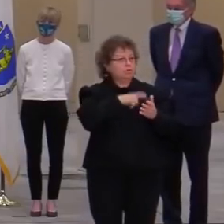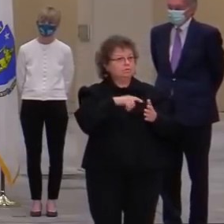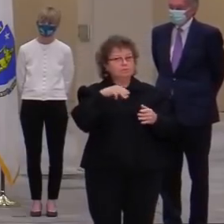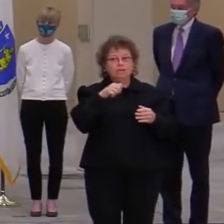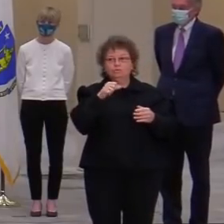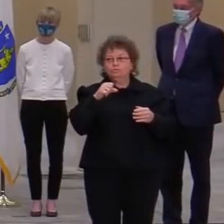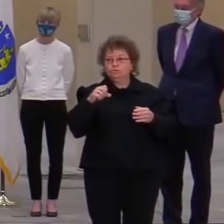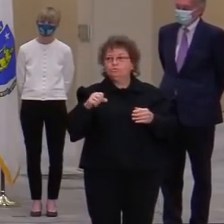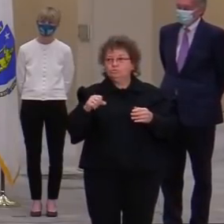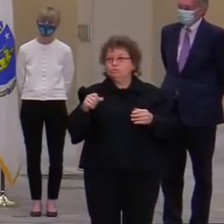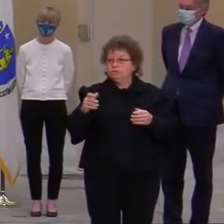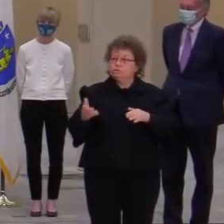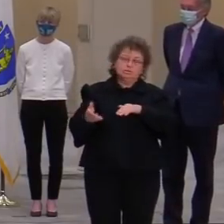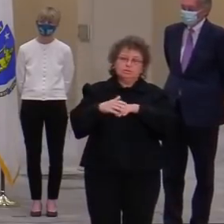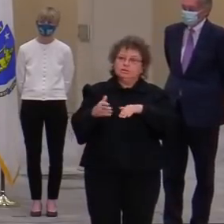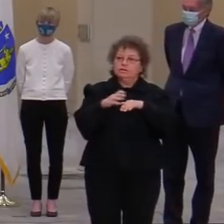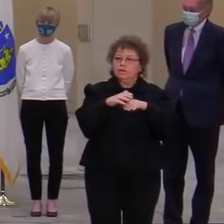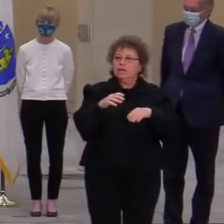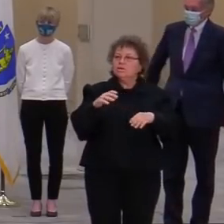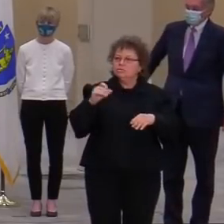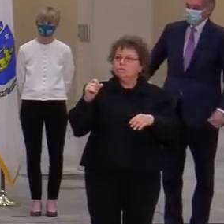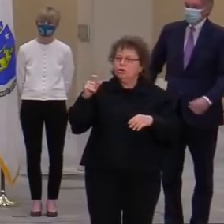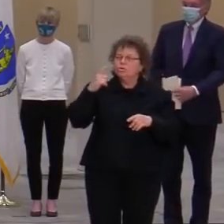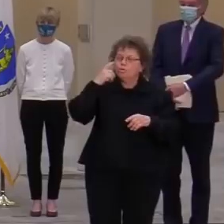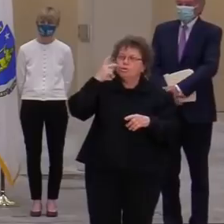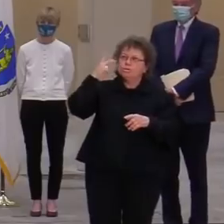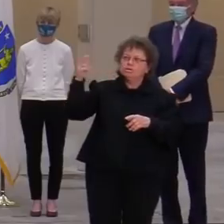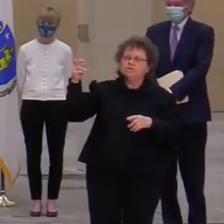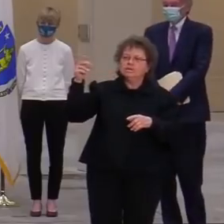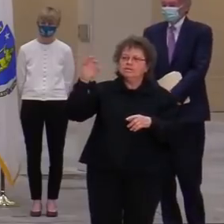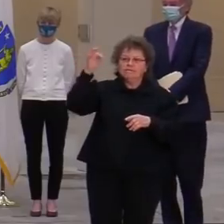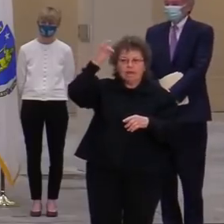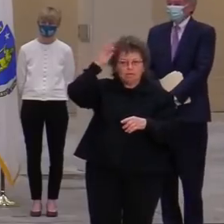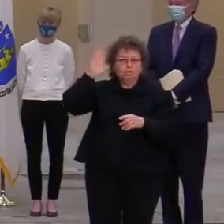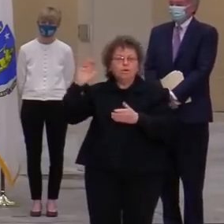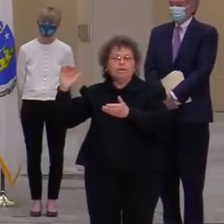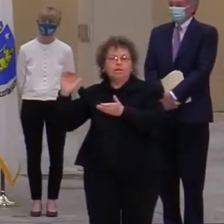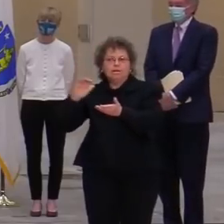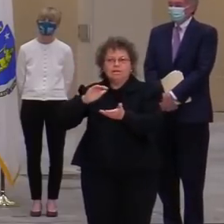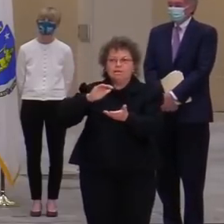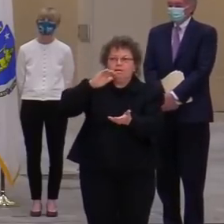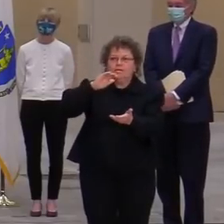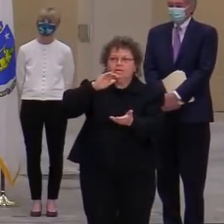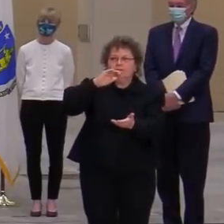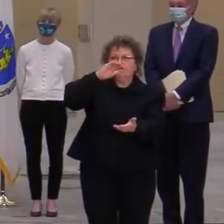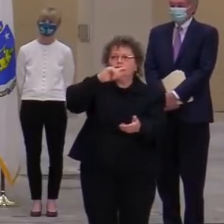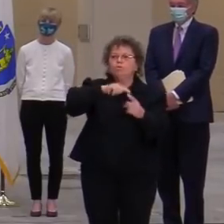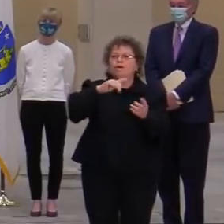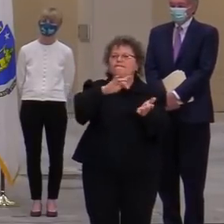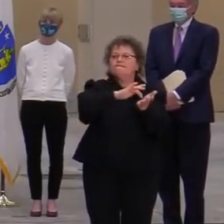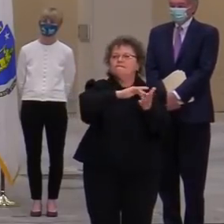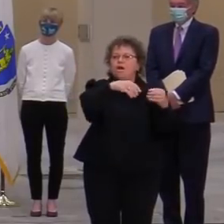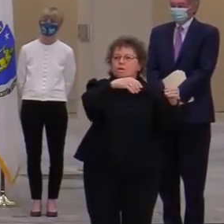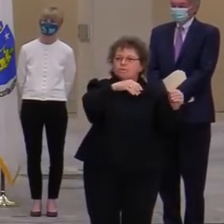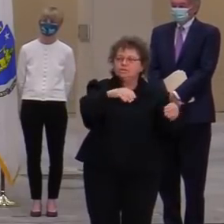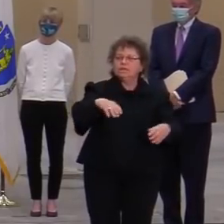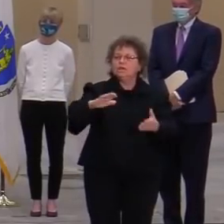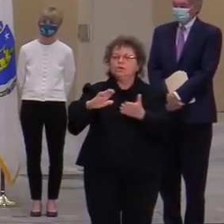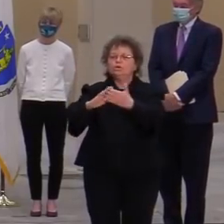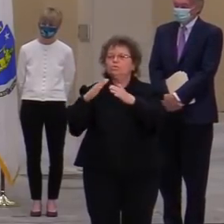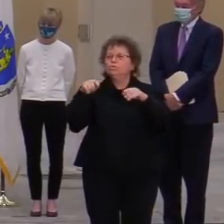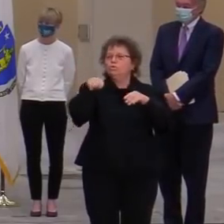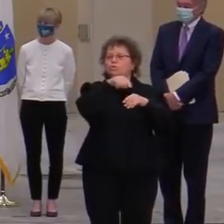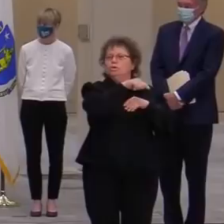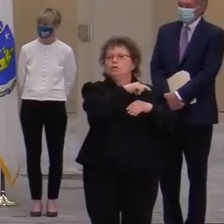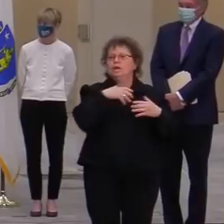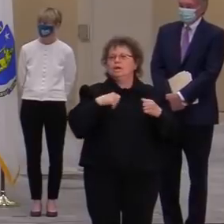continue to expand that retail pharmacy chain. They're going to continue to put vaccines into the community health center system, which we will work